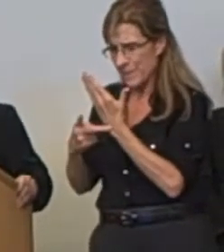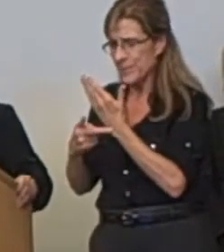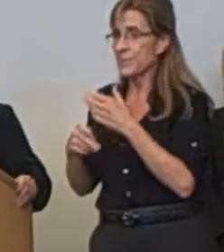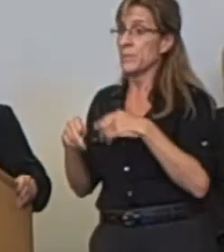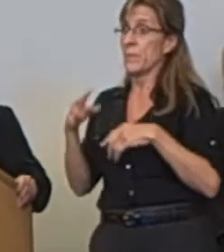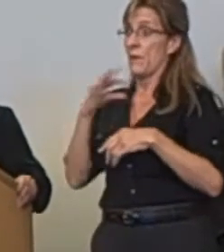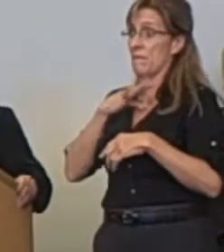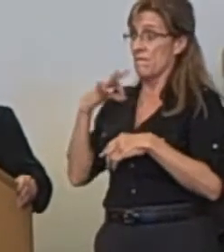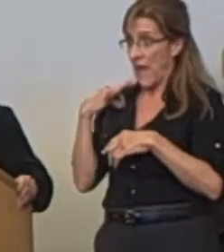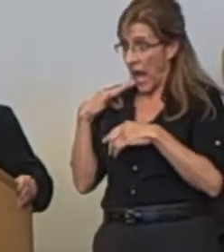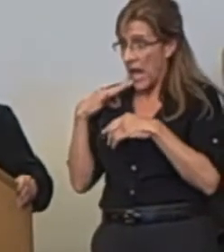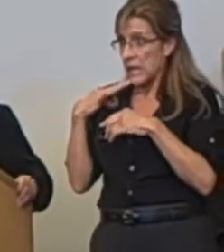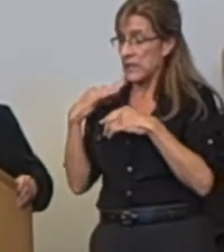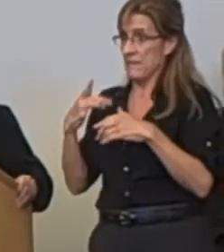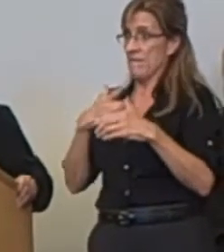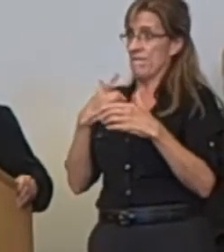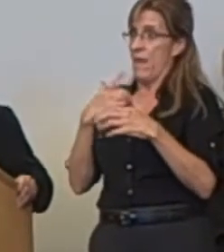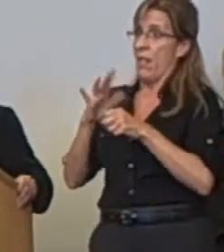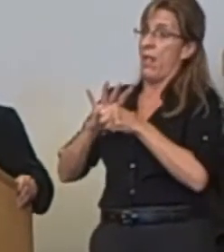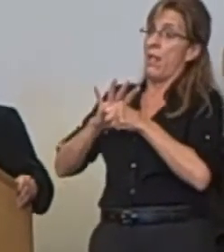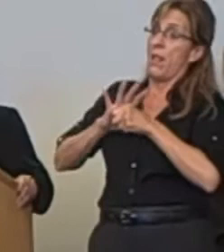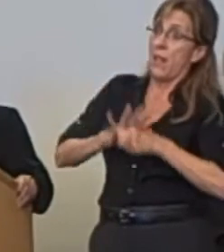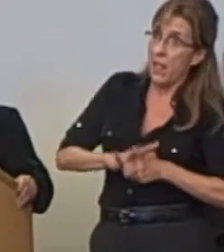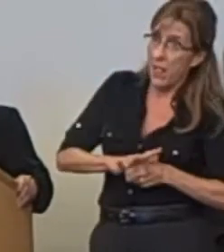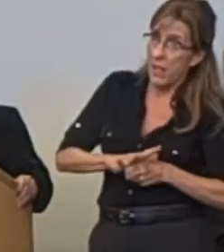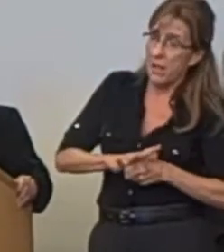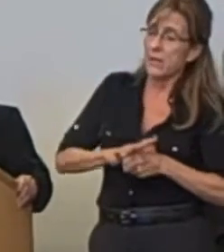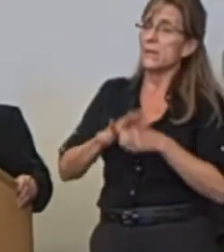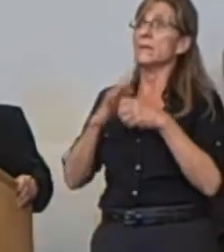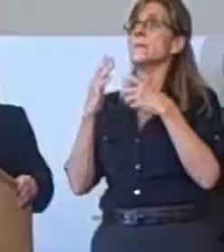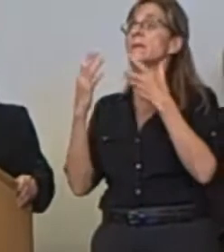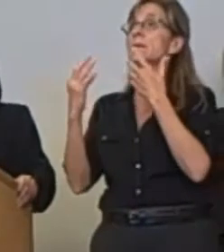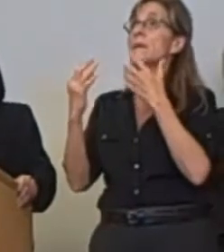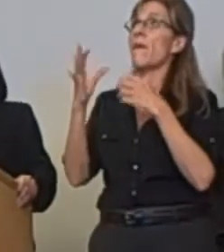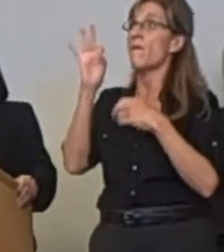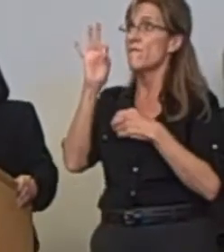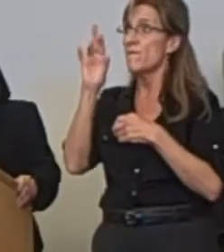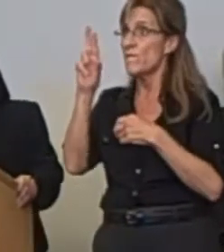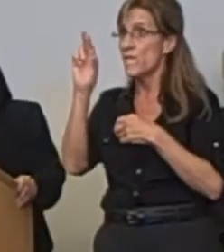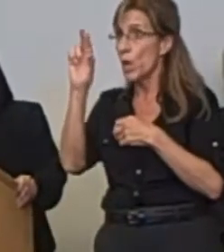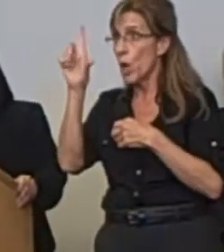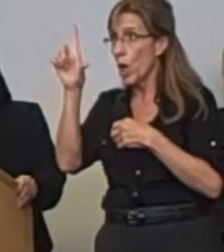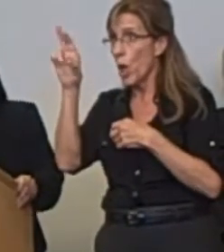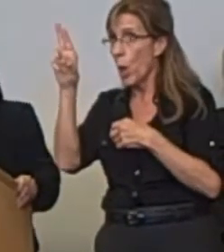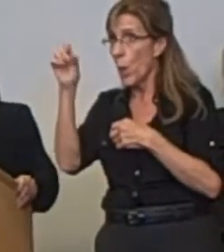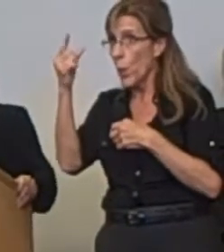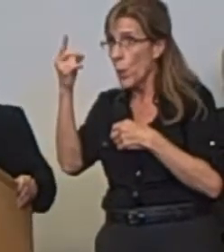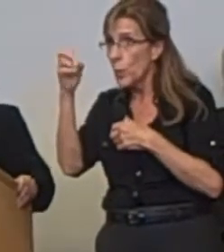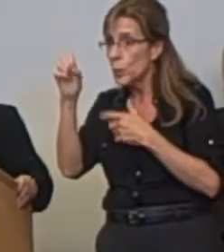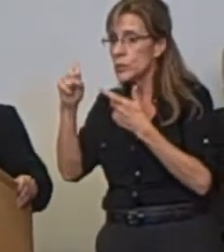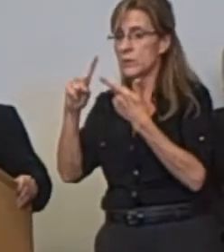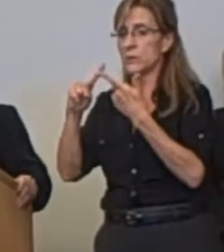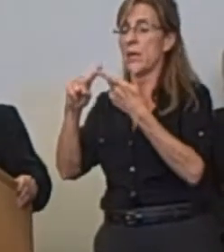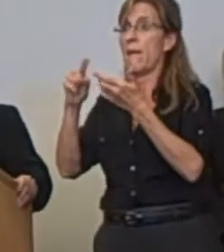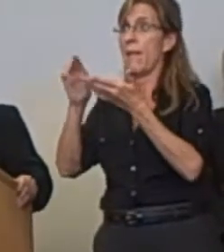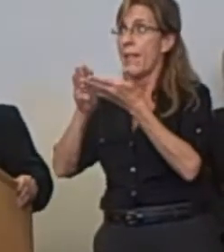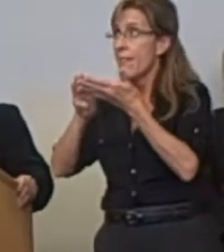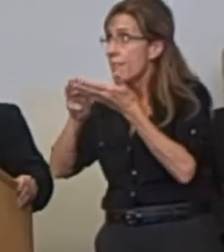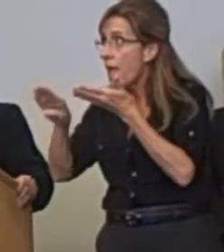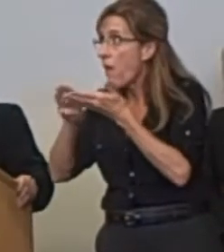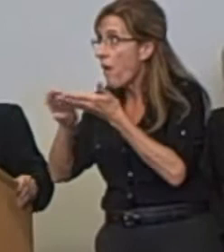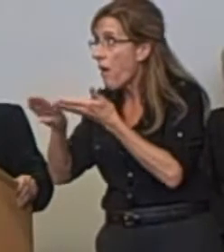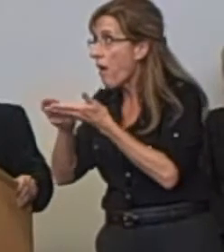The faculty have been slammed with furloughs and layoffs. More and more of our jobs have been